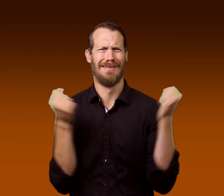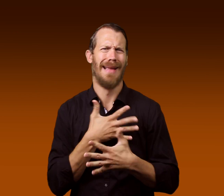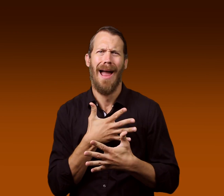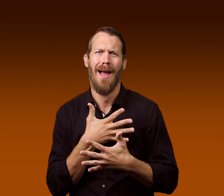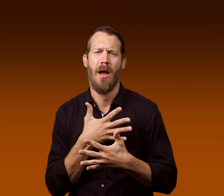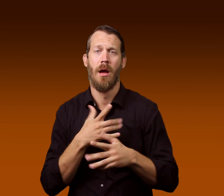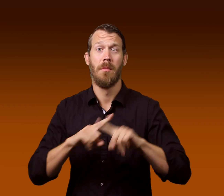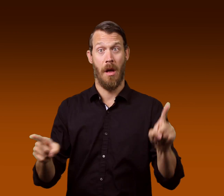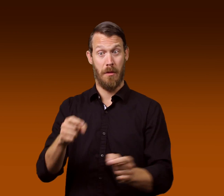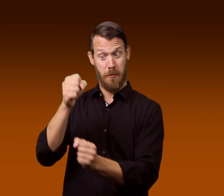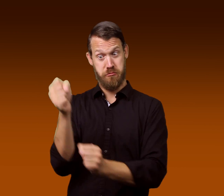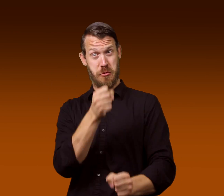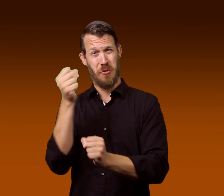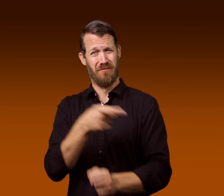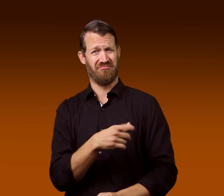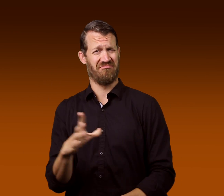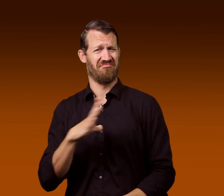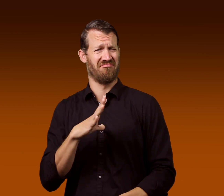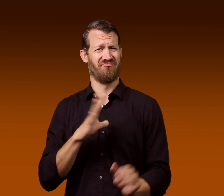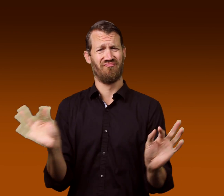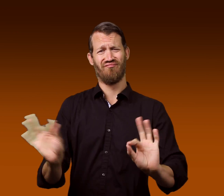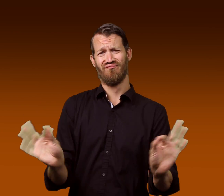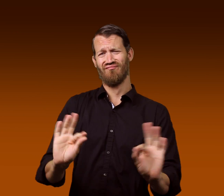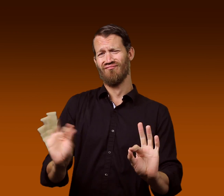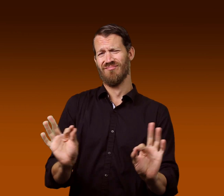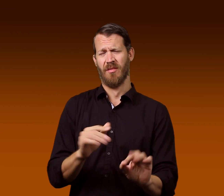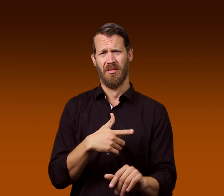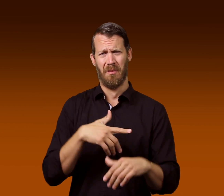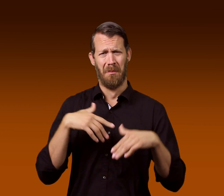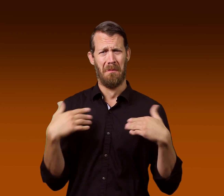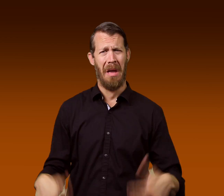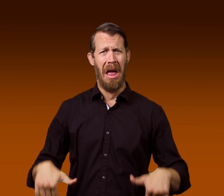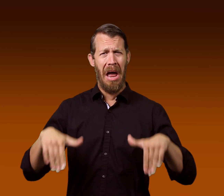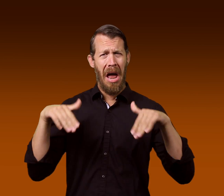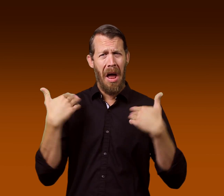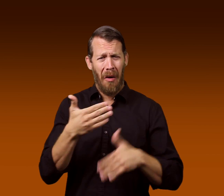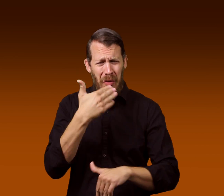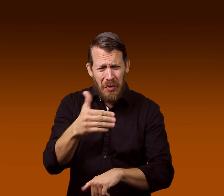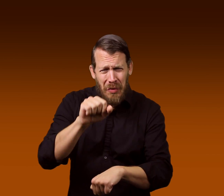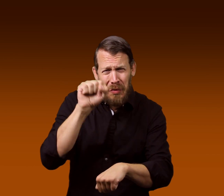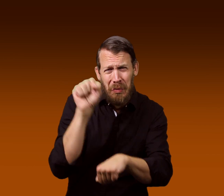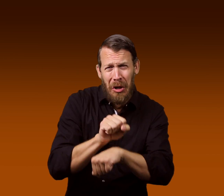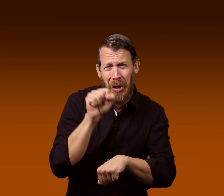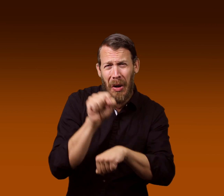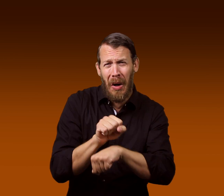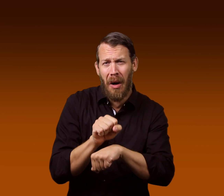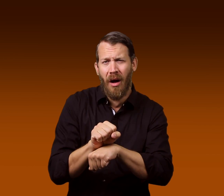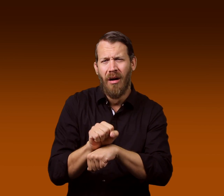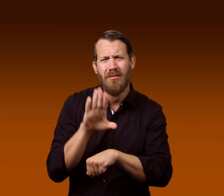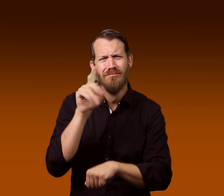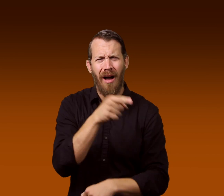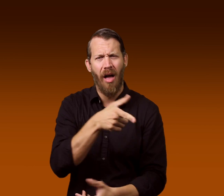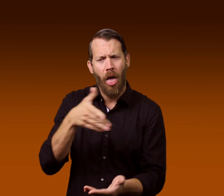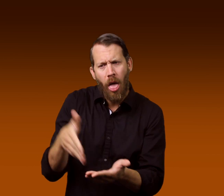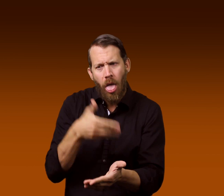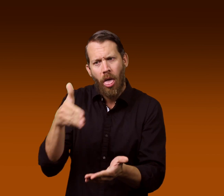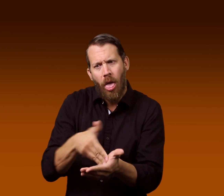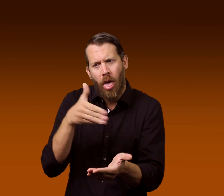At first, Mina was frightened, but the broom seemed harmless, and, what's more, it was doing a very good